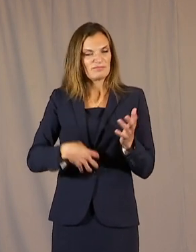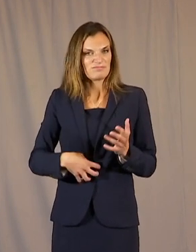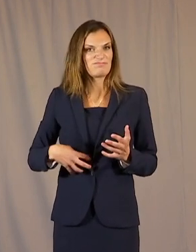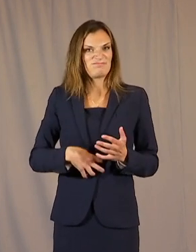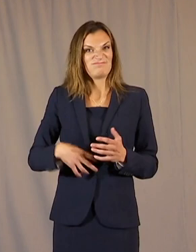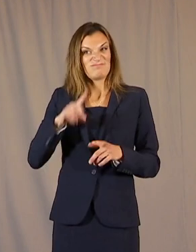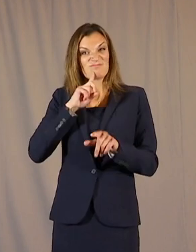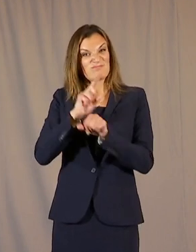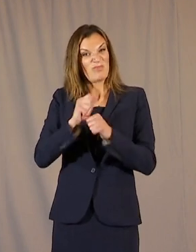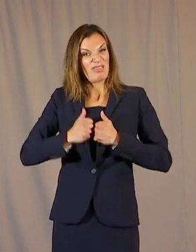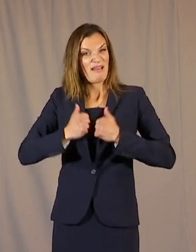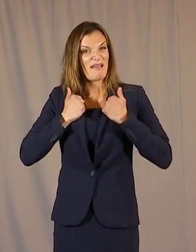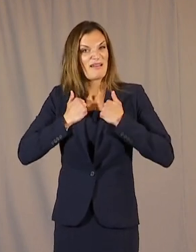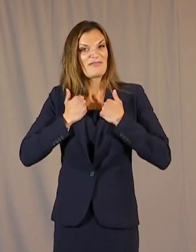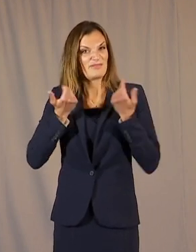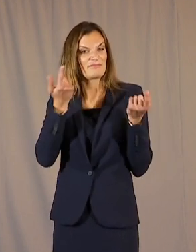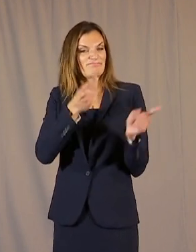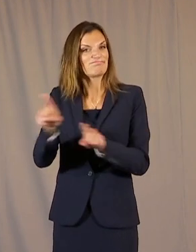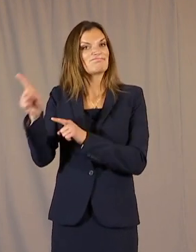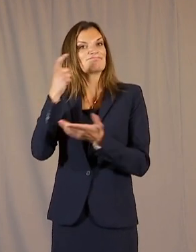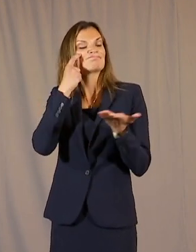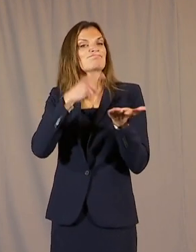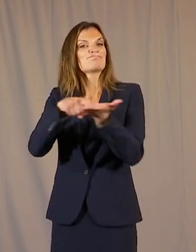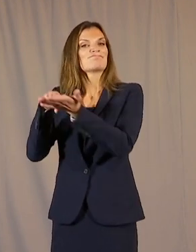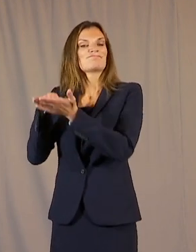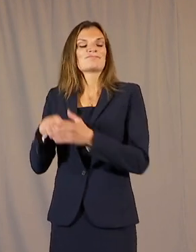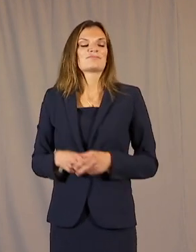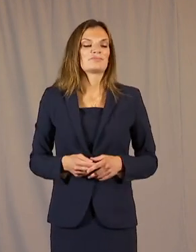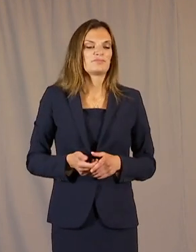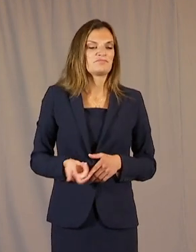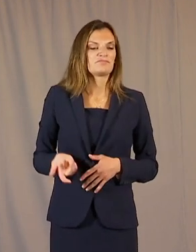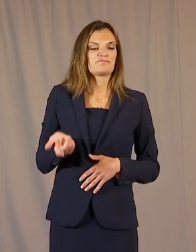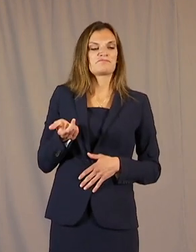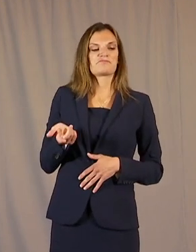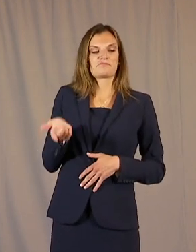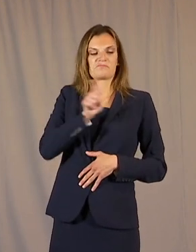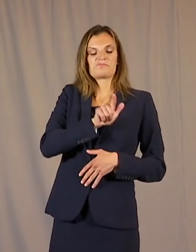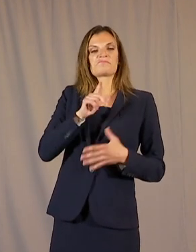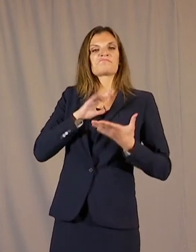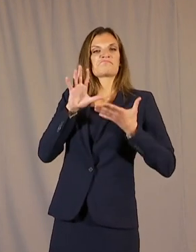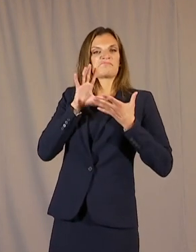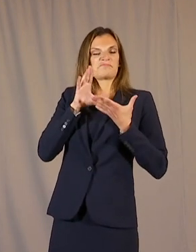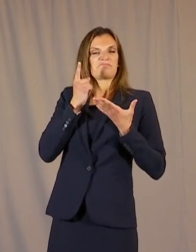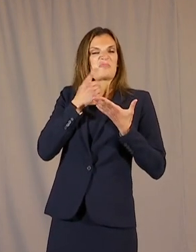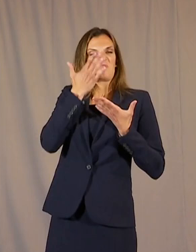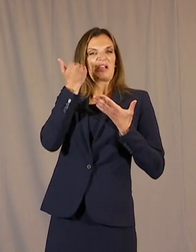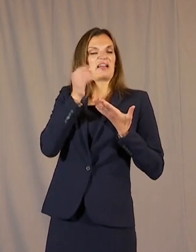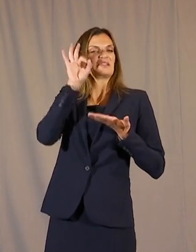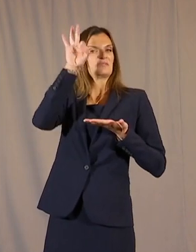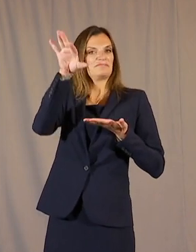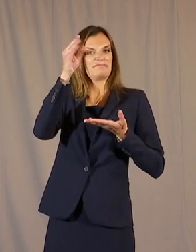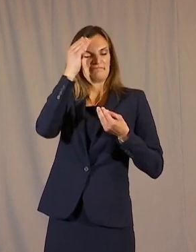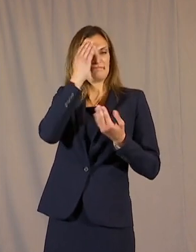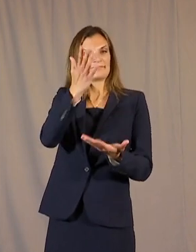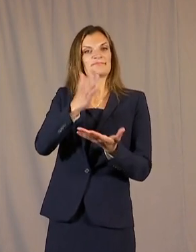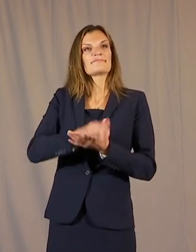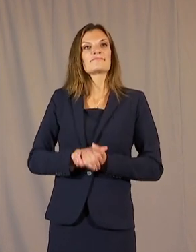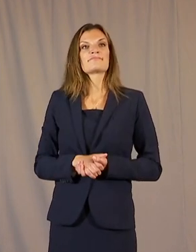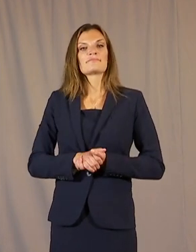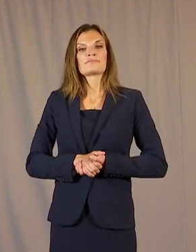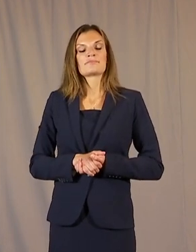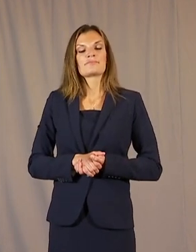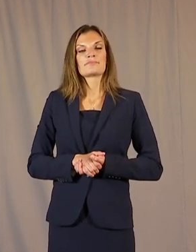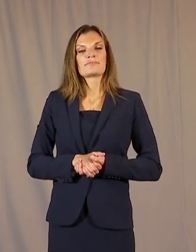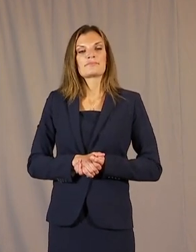facing. You see, one thing I forgot to mention is that, and as this group, as we undertake any effort